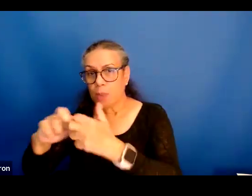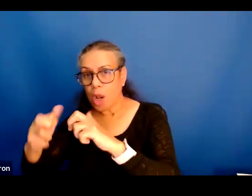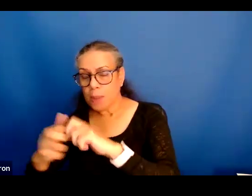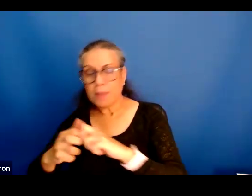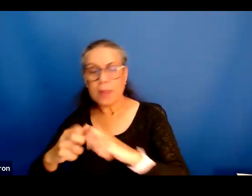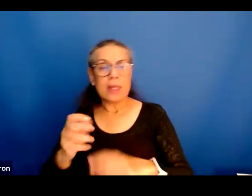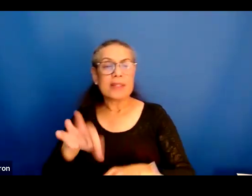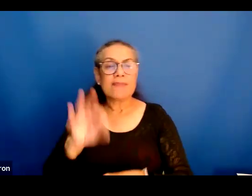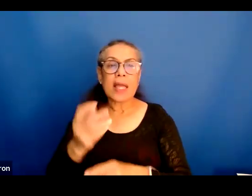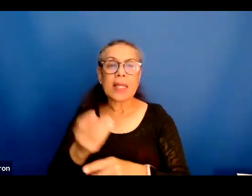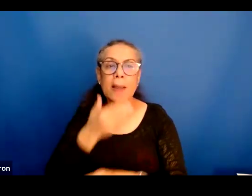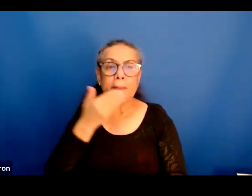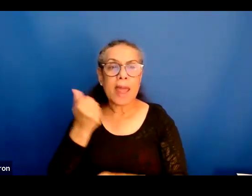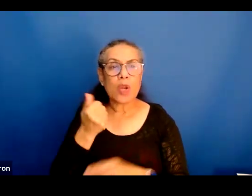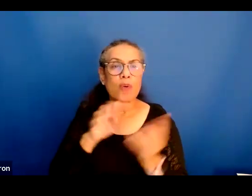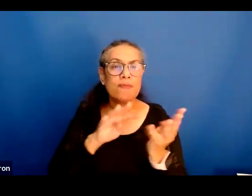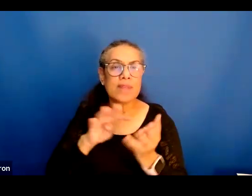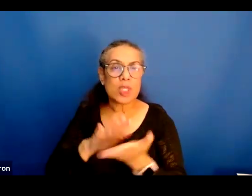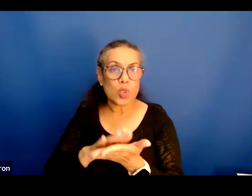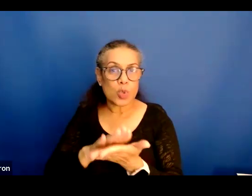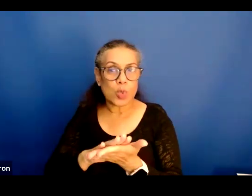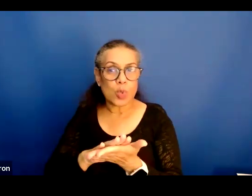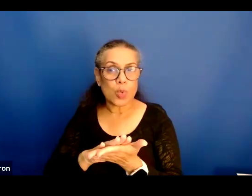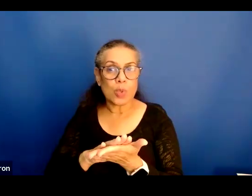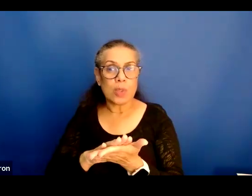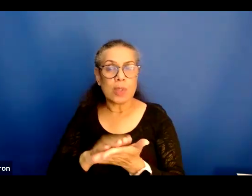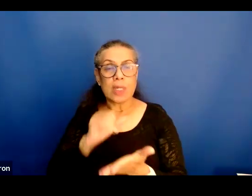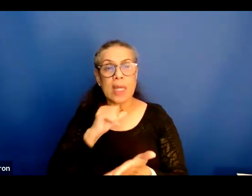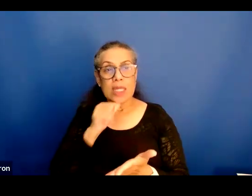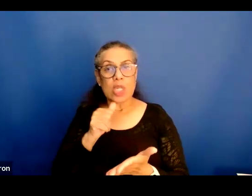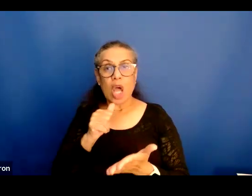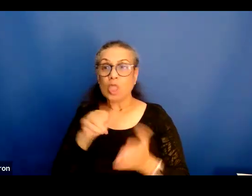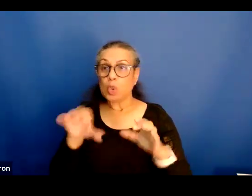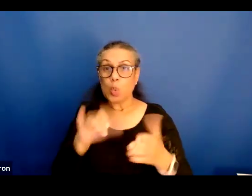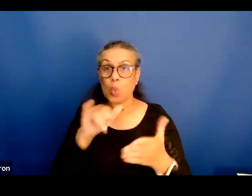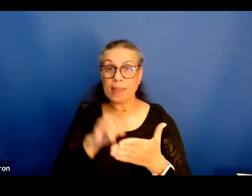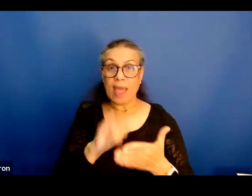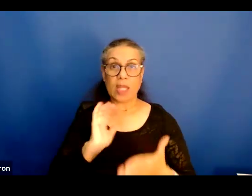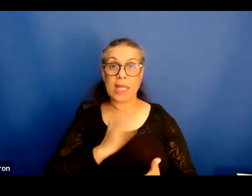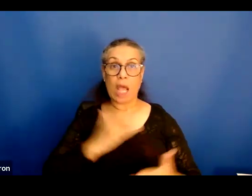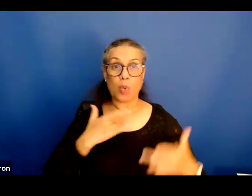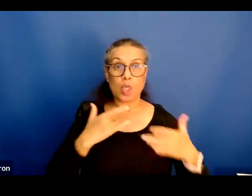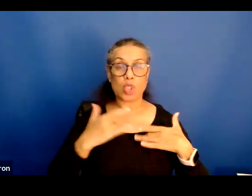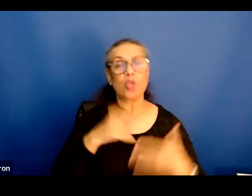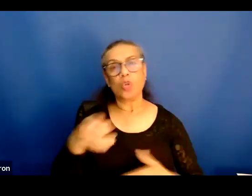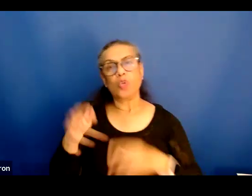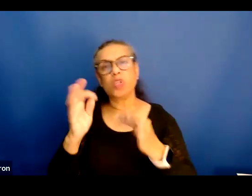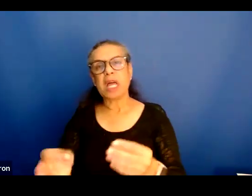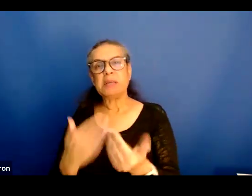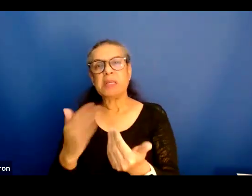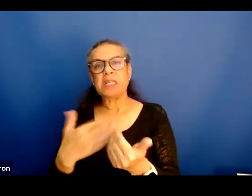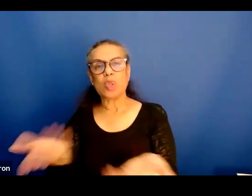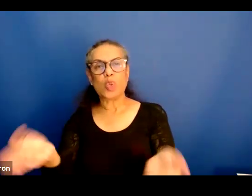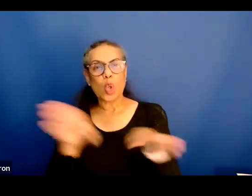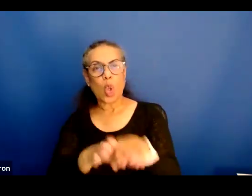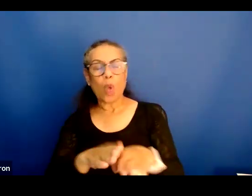find a better feeder school. And rather than actually acting on any of these concerns, the district has decided it's easier to close a